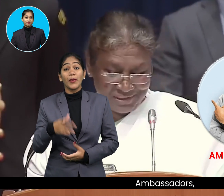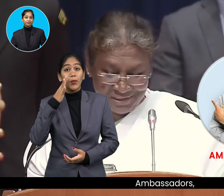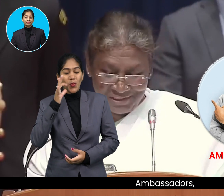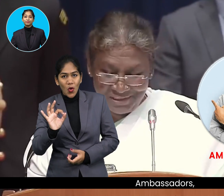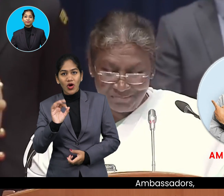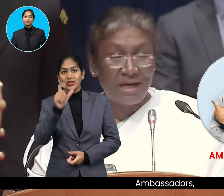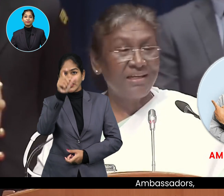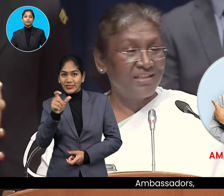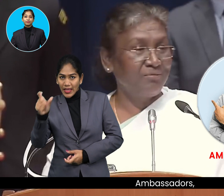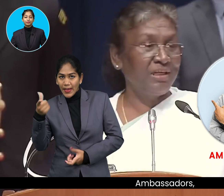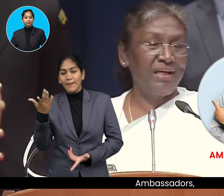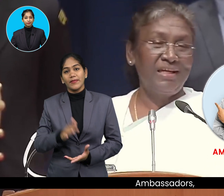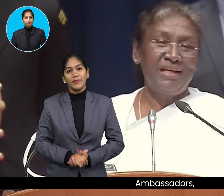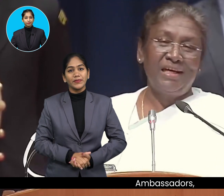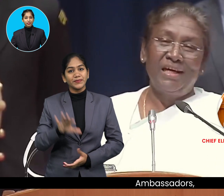ambassadors,